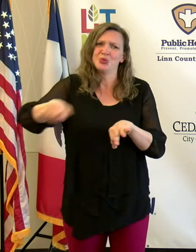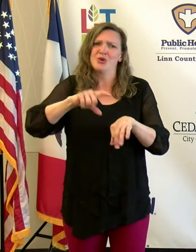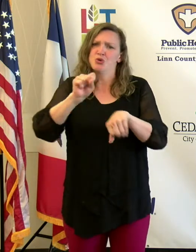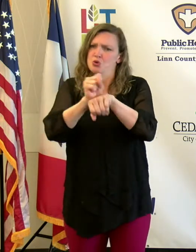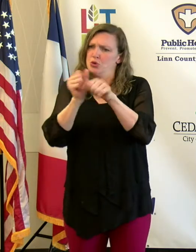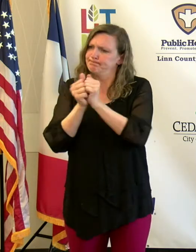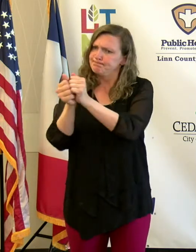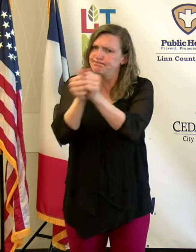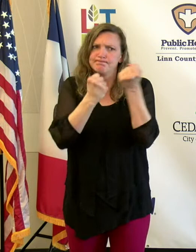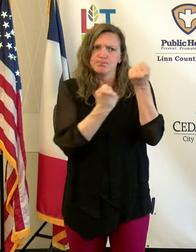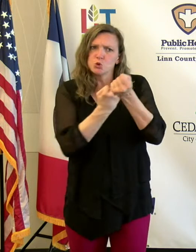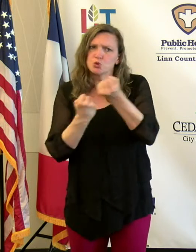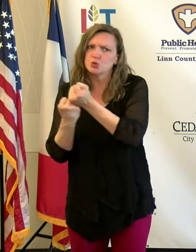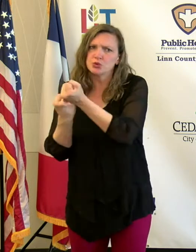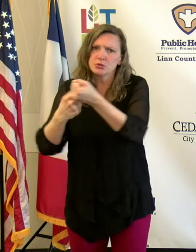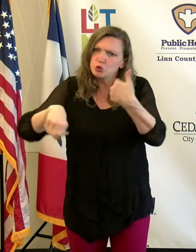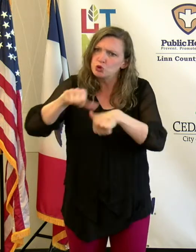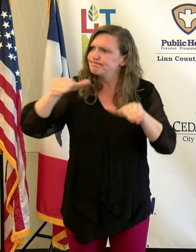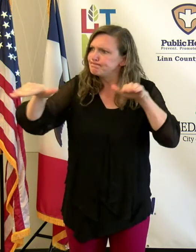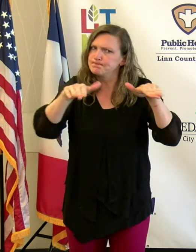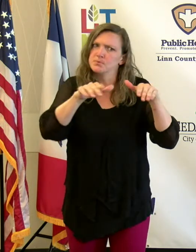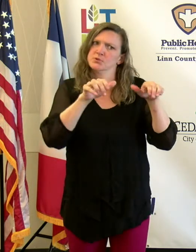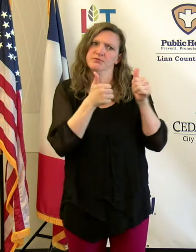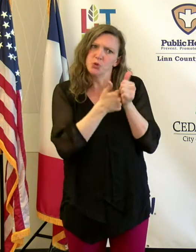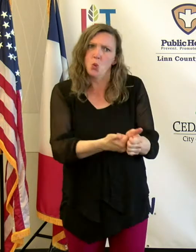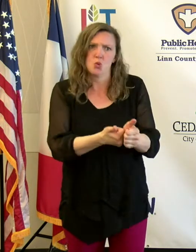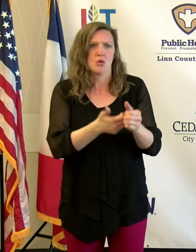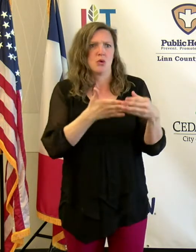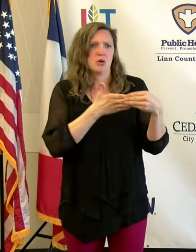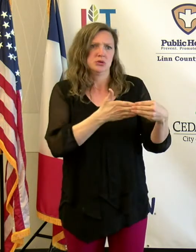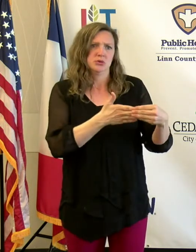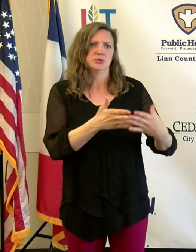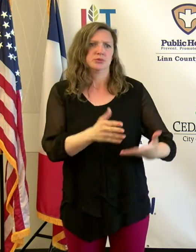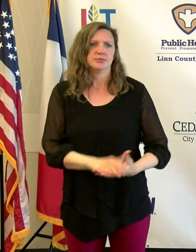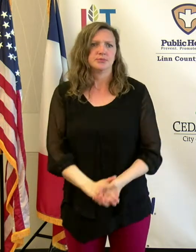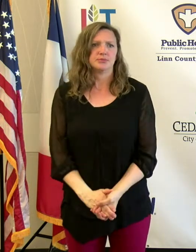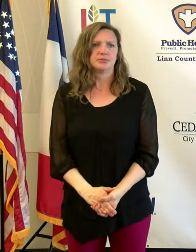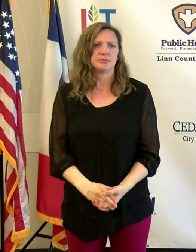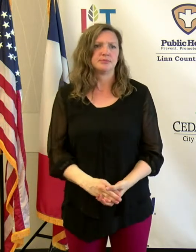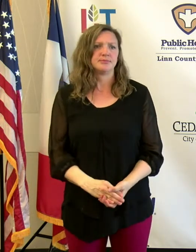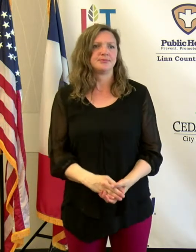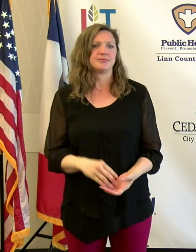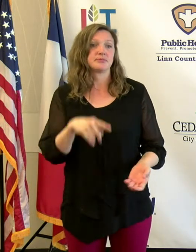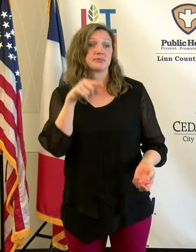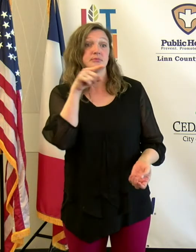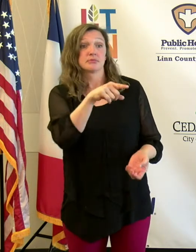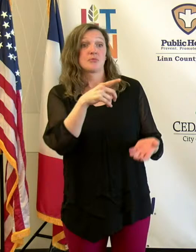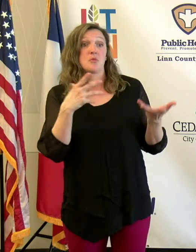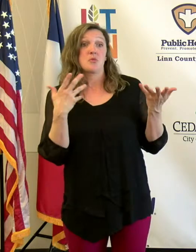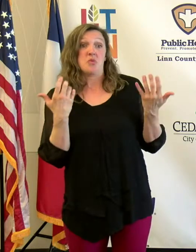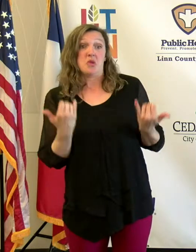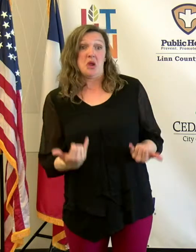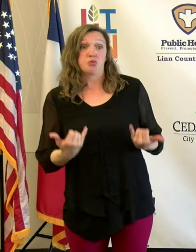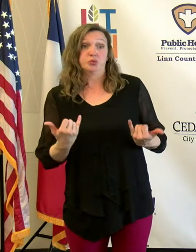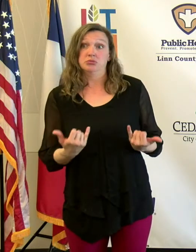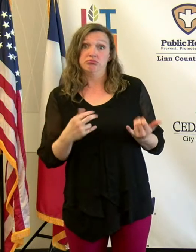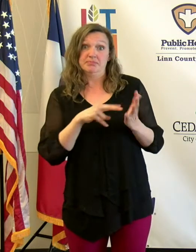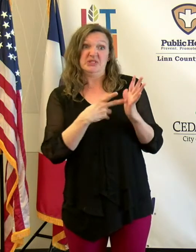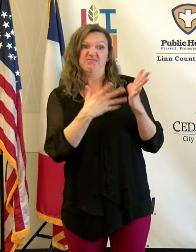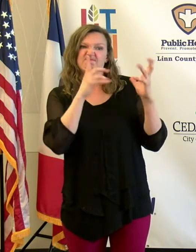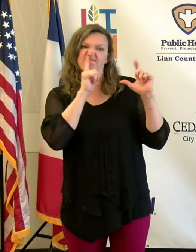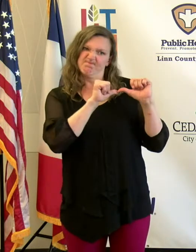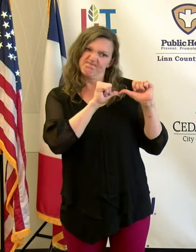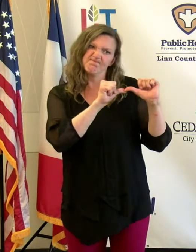each other. This is a marathon. It's not a sprint. Stay home, stay